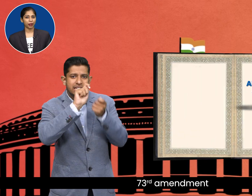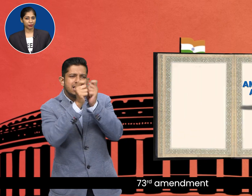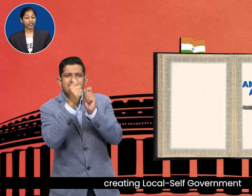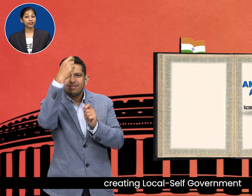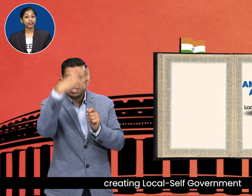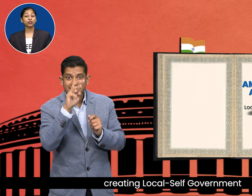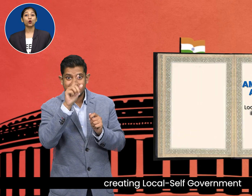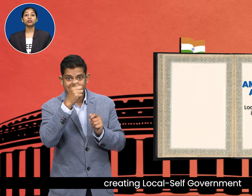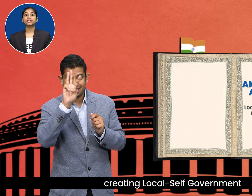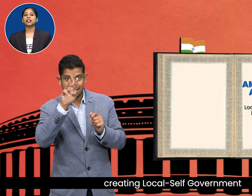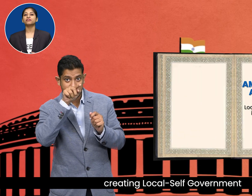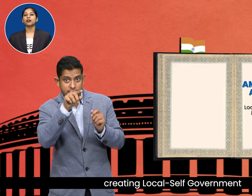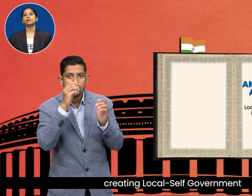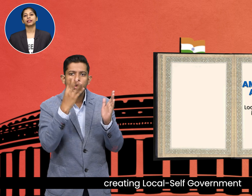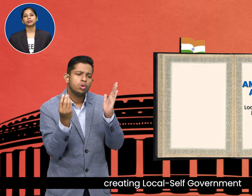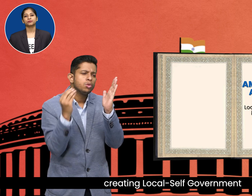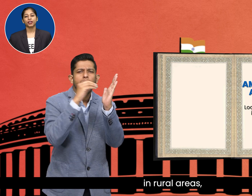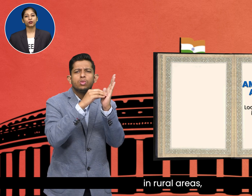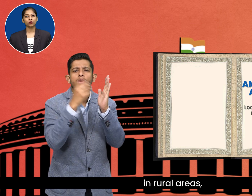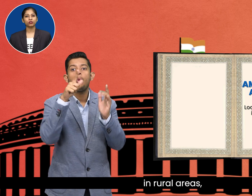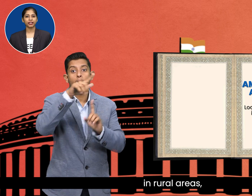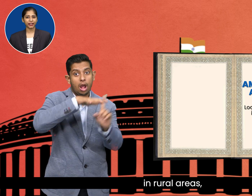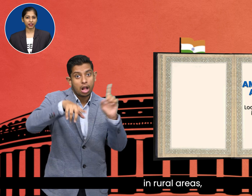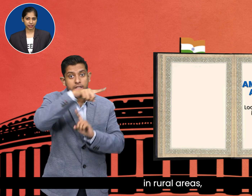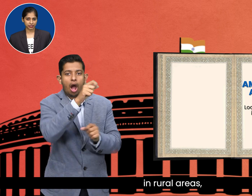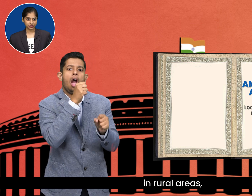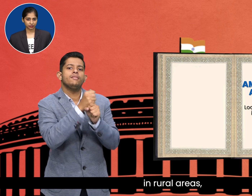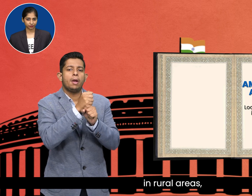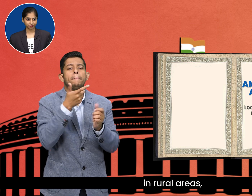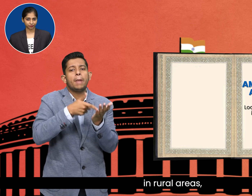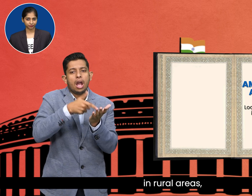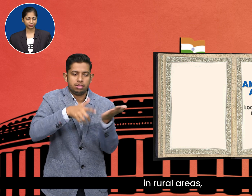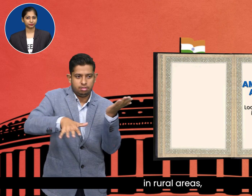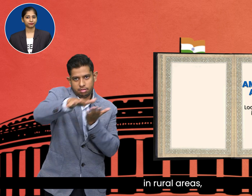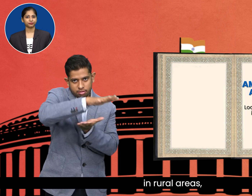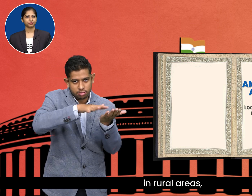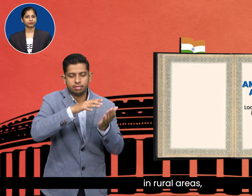73rd Amendment creating local self-government in rural areas